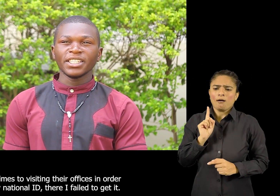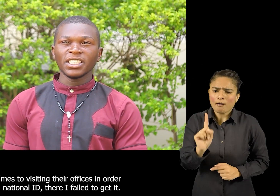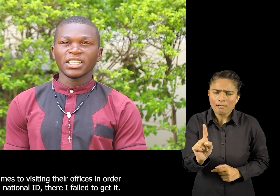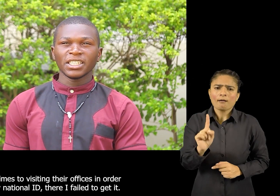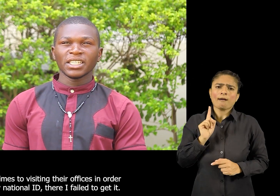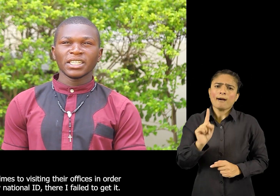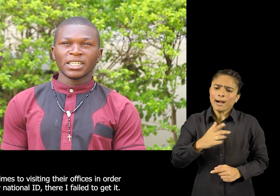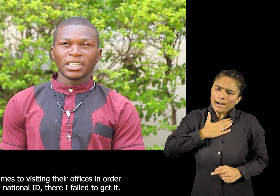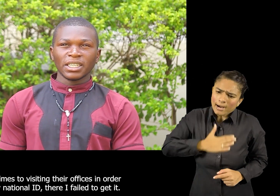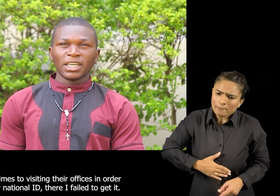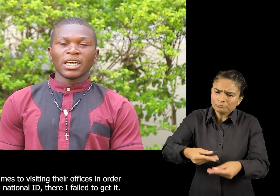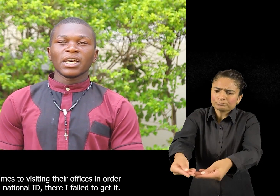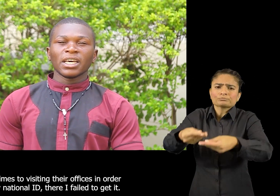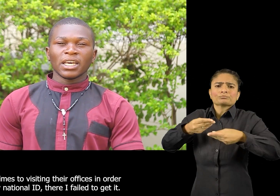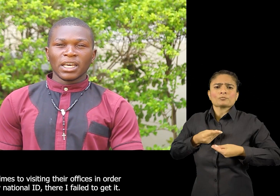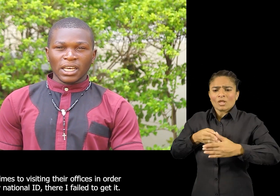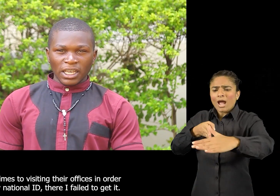national ID.